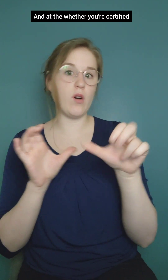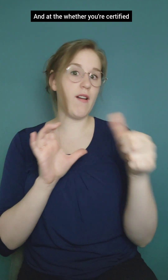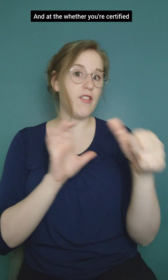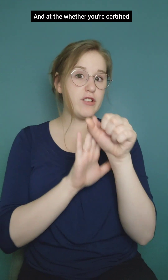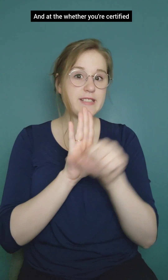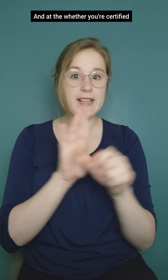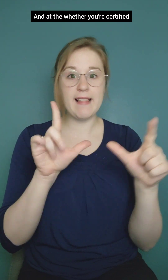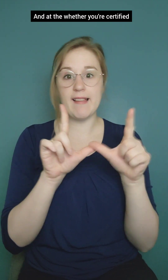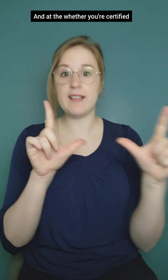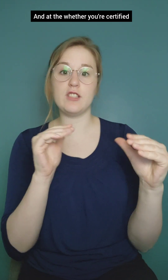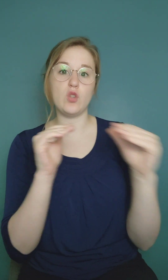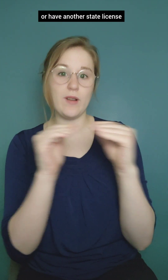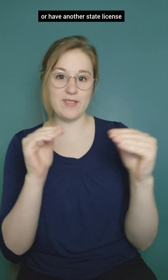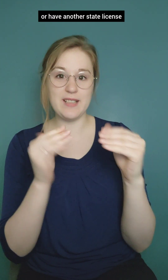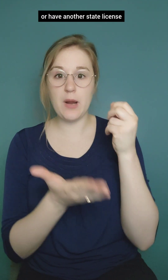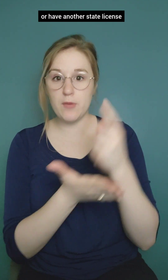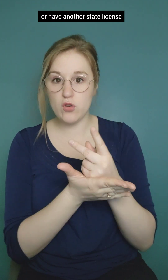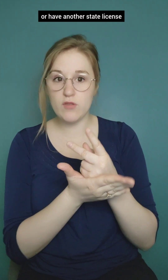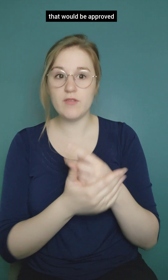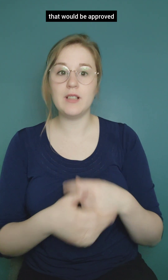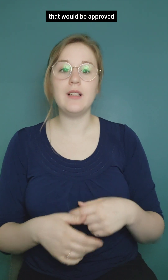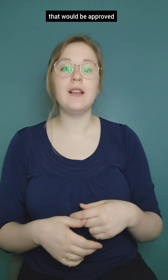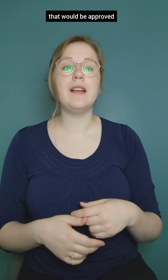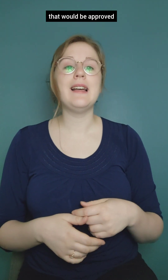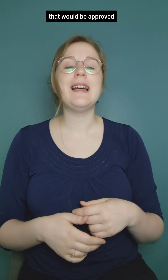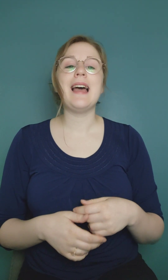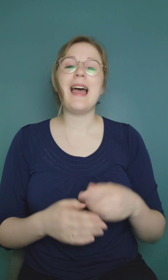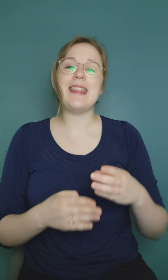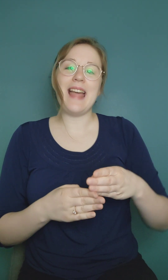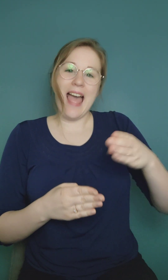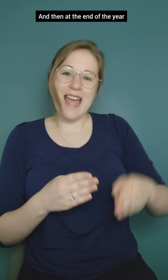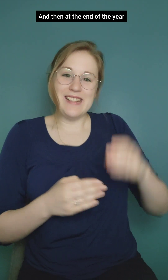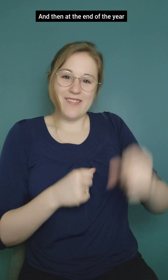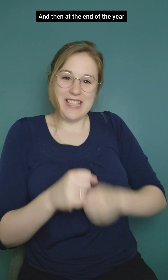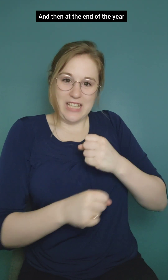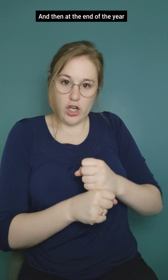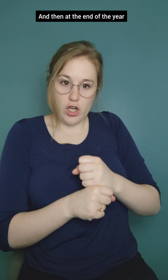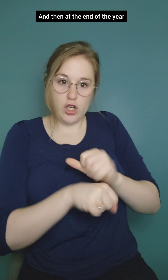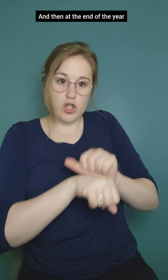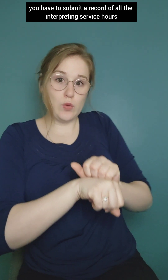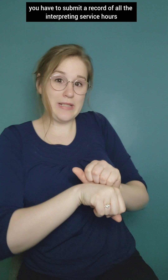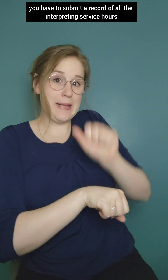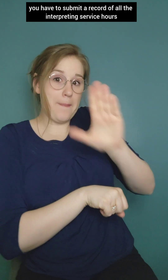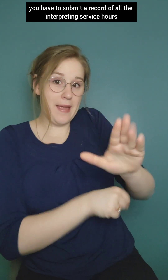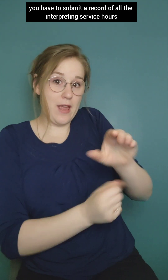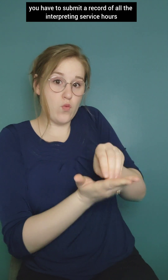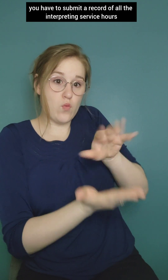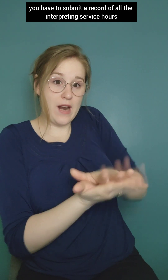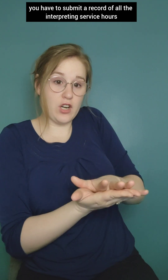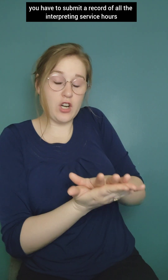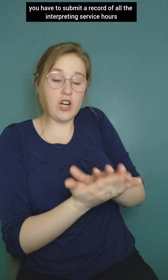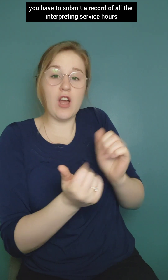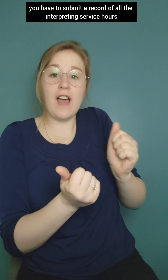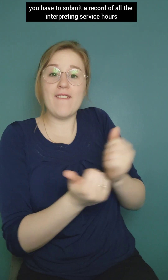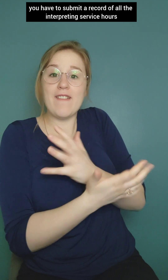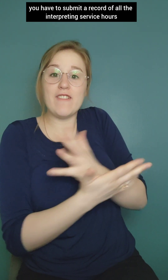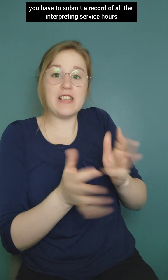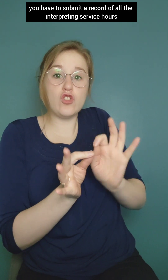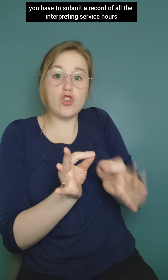And whether you're certified or have another state license that would be approved. And then at the end of the year, you have to submit a record of all the